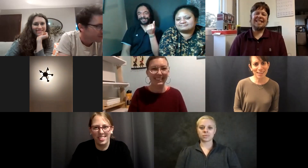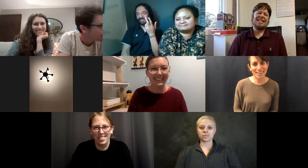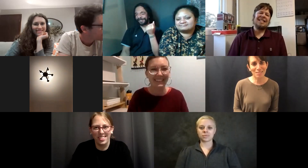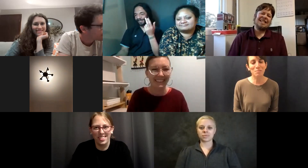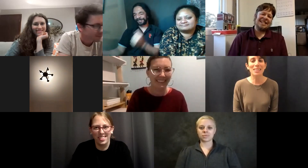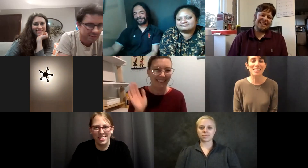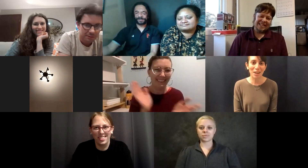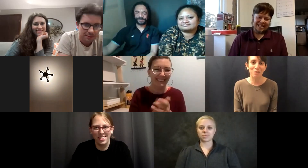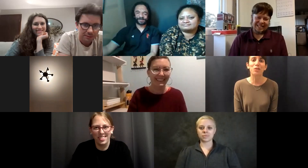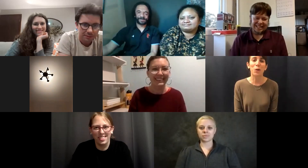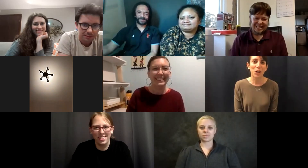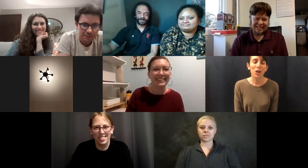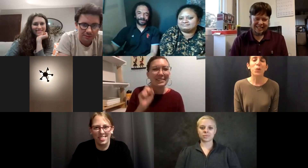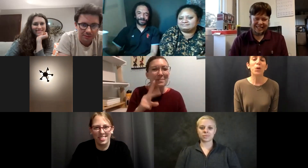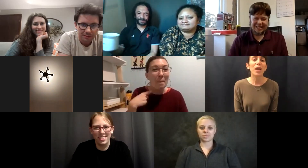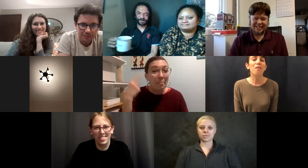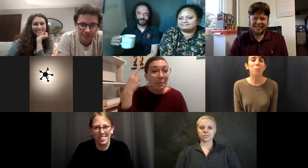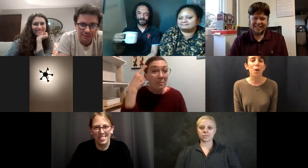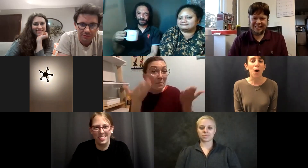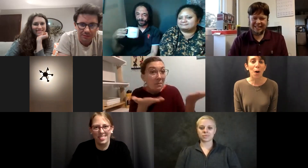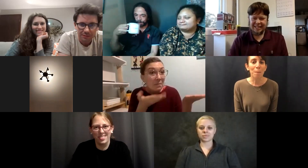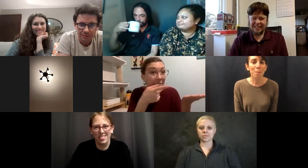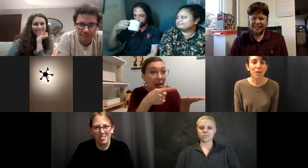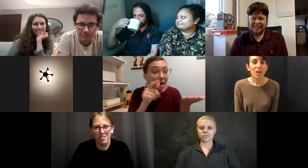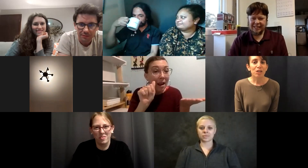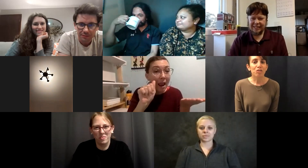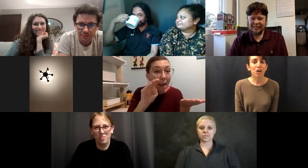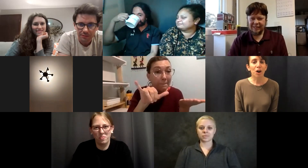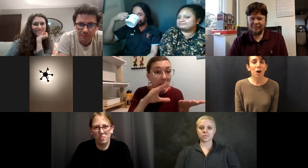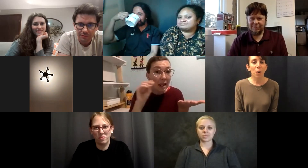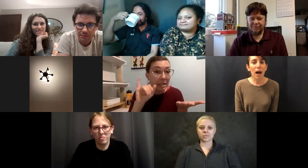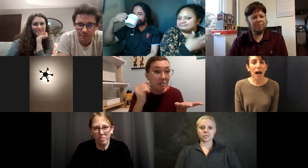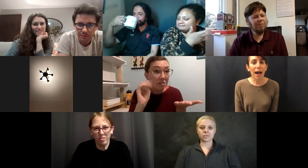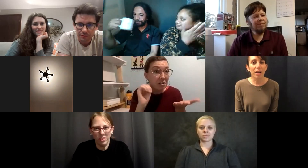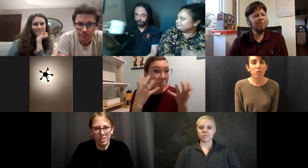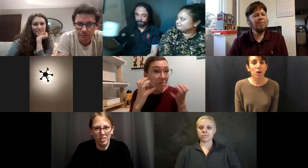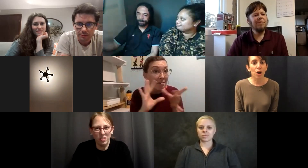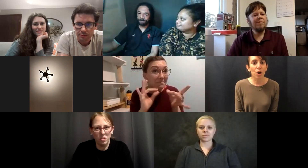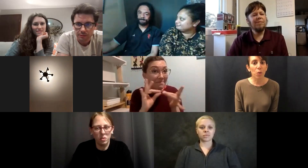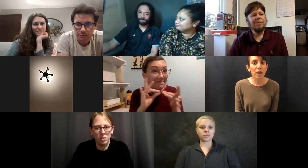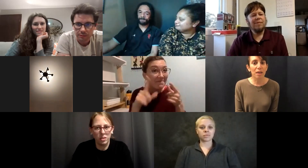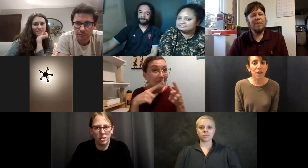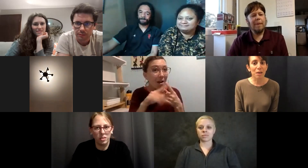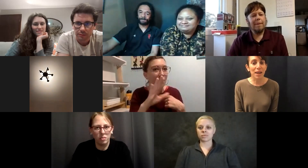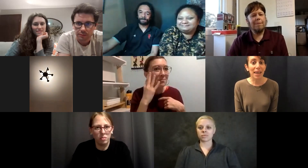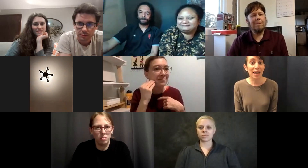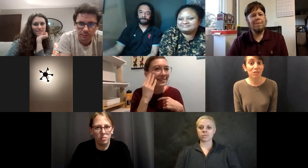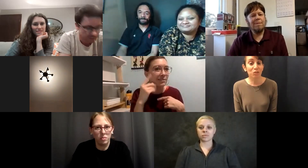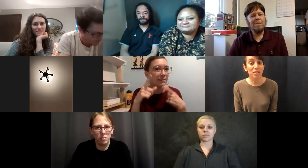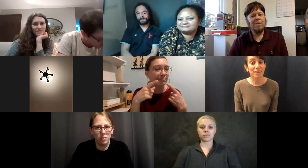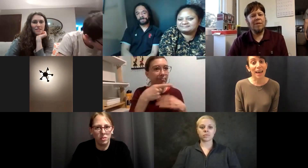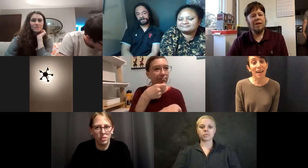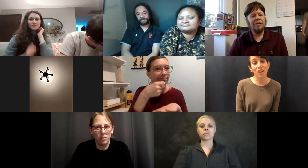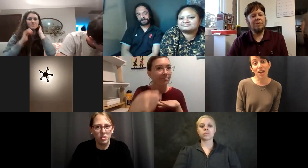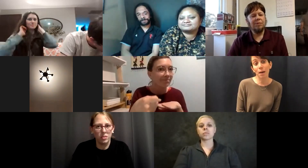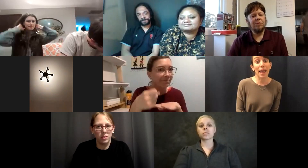a great dancer myself, so we would have a ball. So I don't know if anybody else